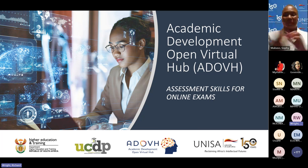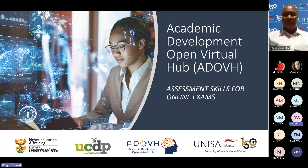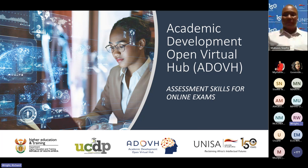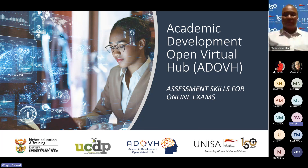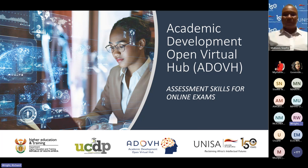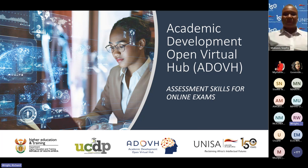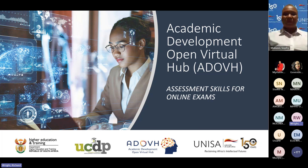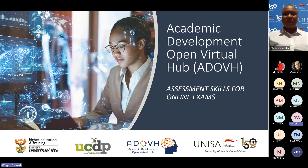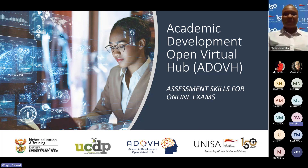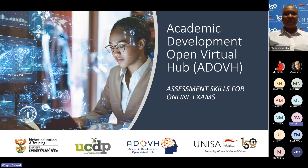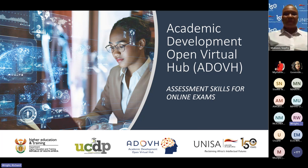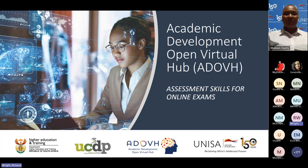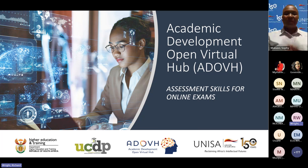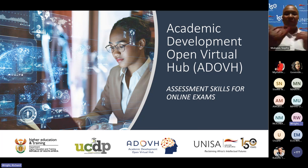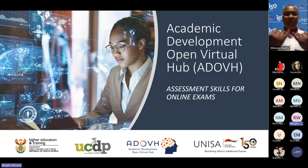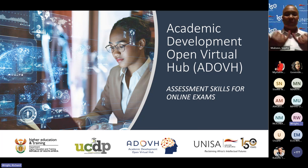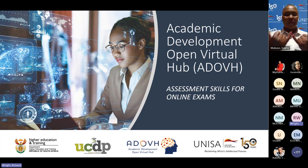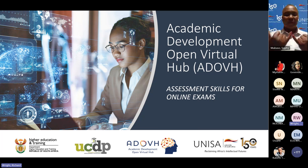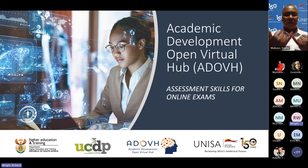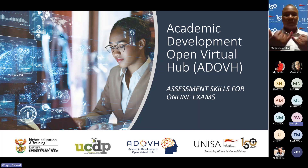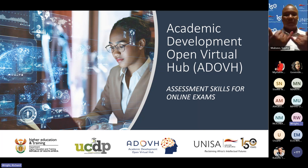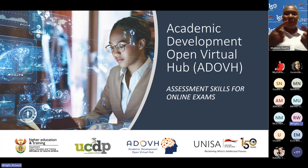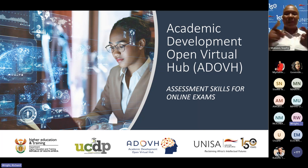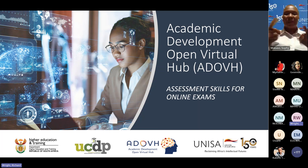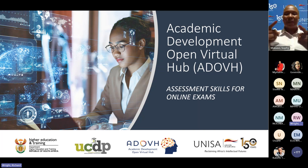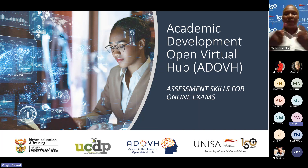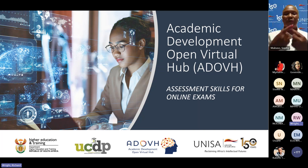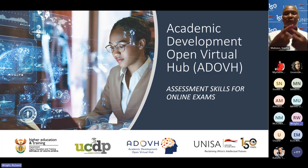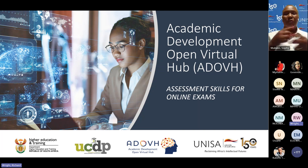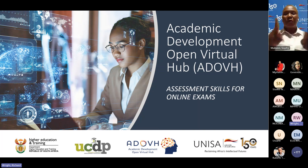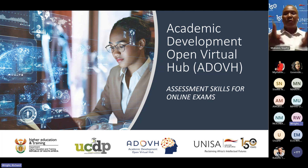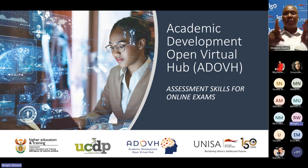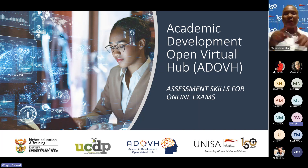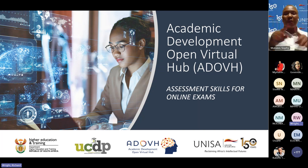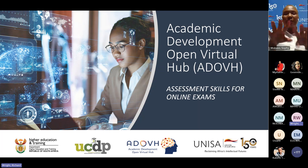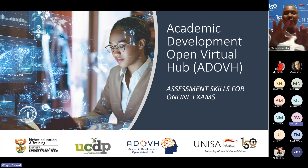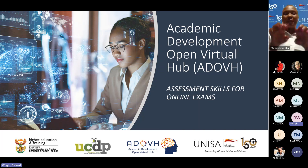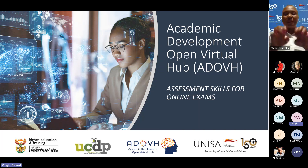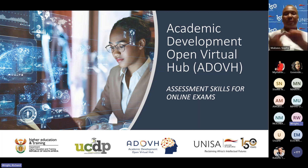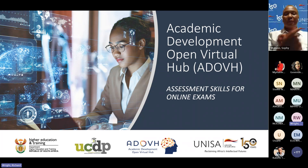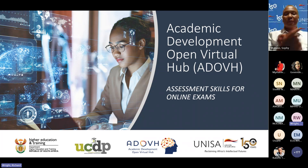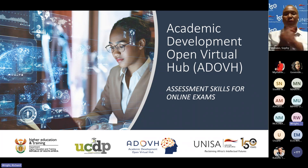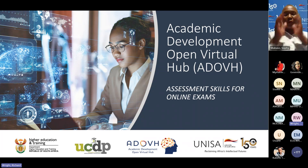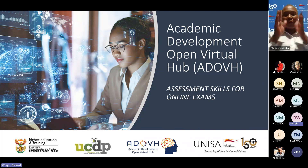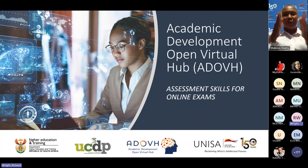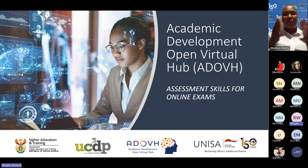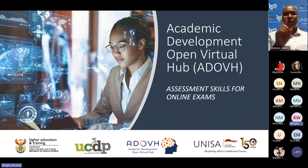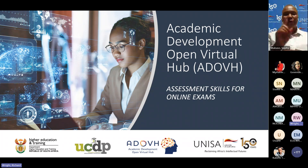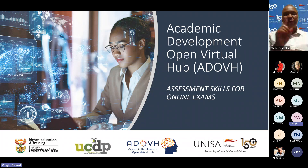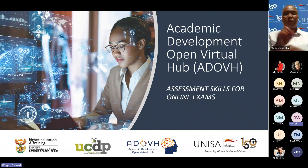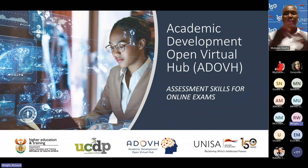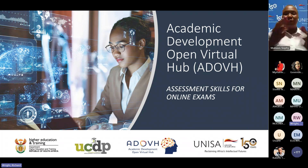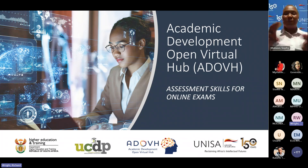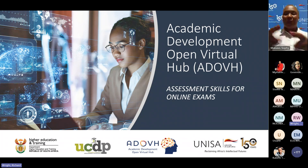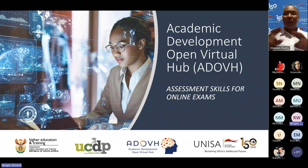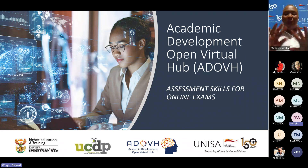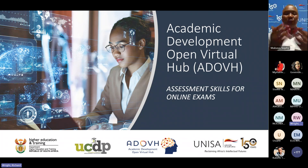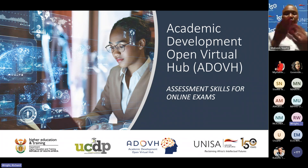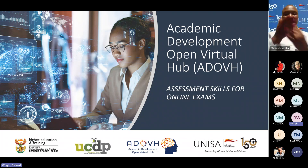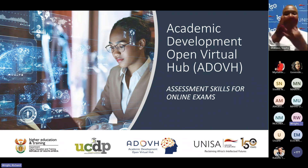So tonight it will be a bit different from our normal exam session where we focus on the tools and how to access